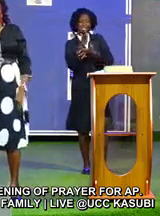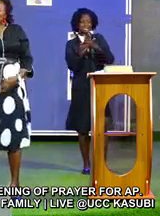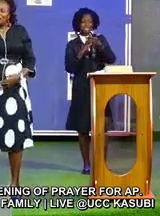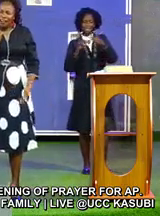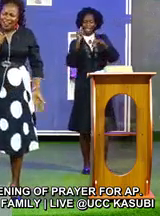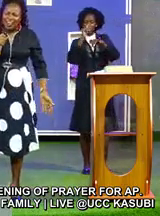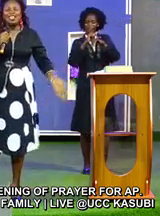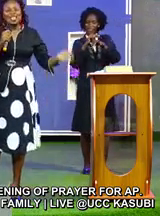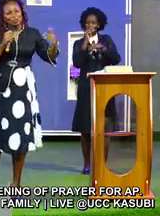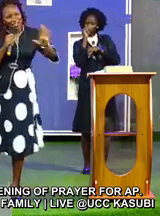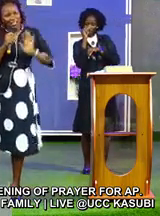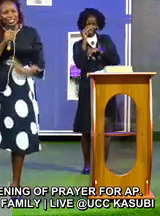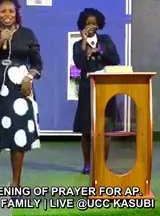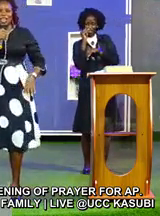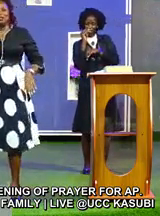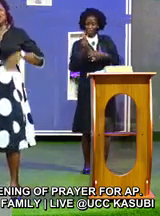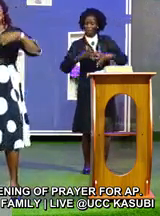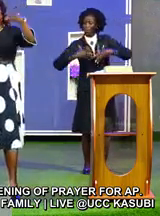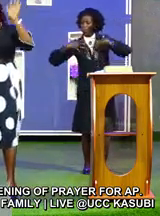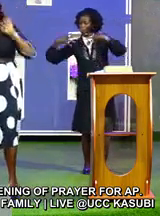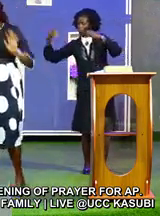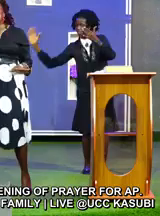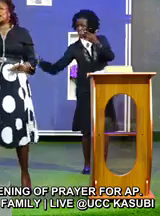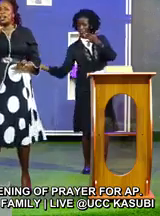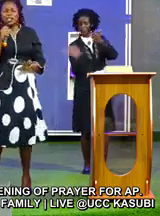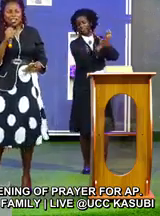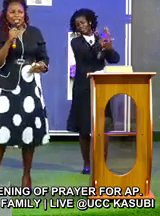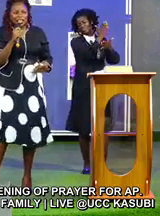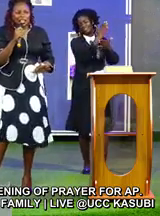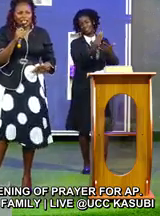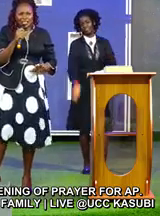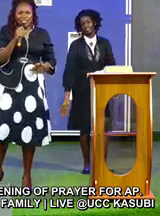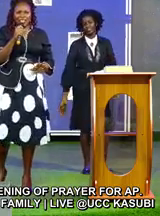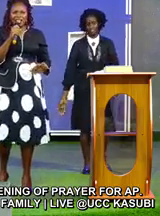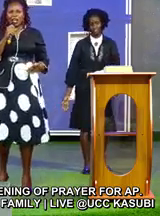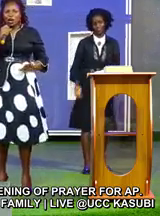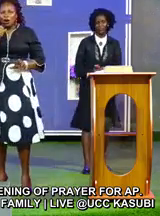wakabeera ayakabanga ng'eyembeera tekyali ate nga tuli ku birala.